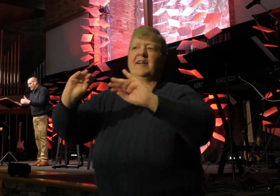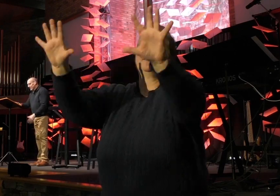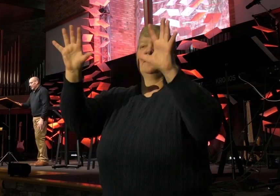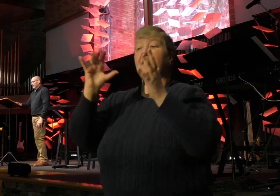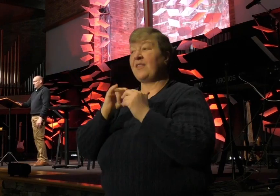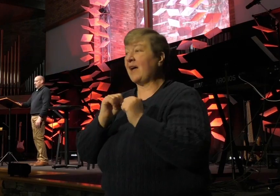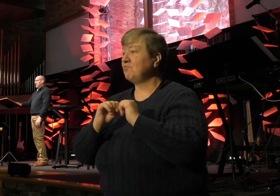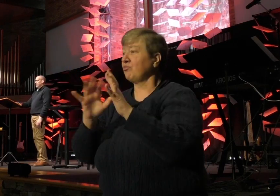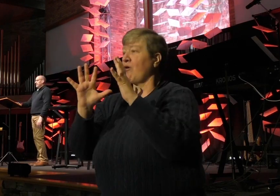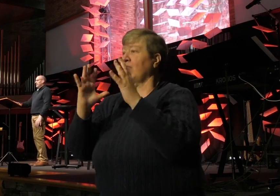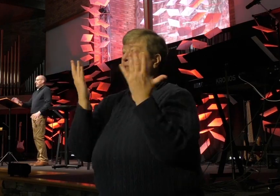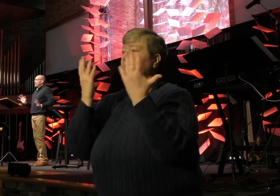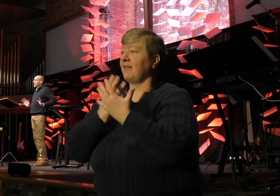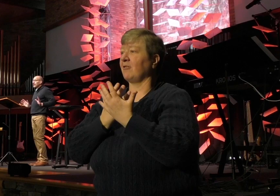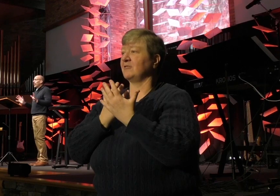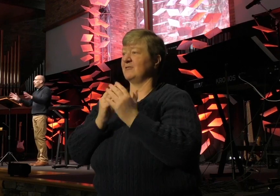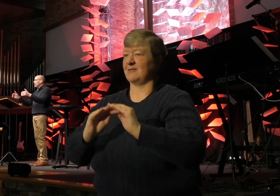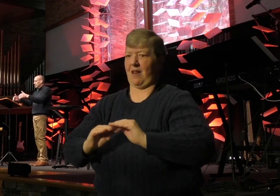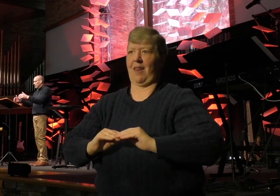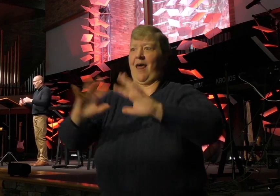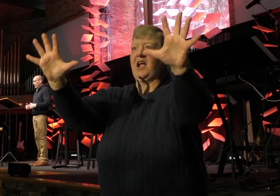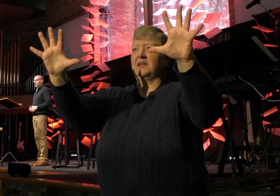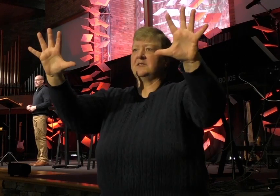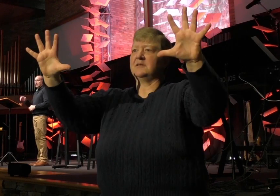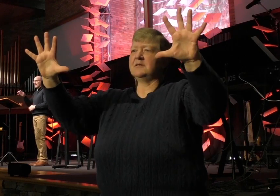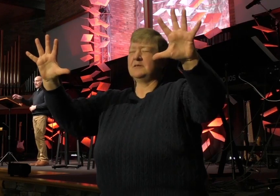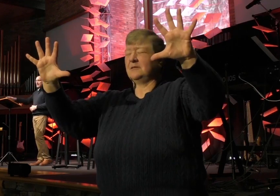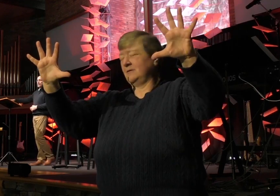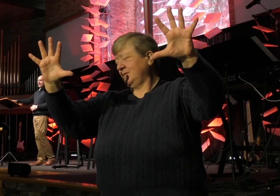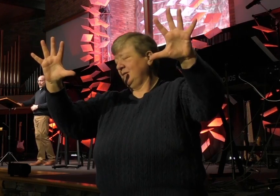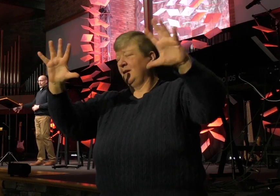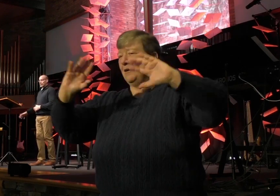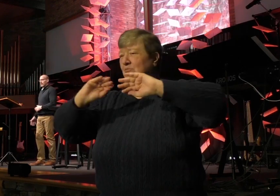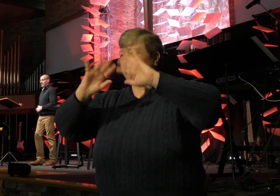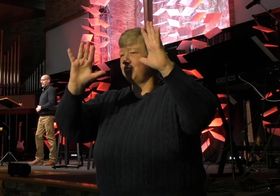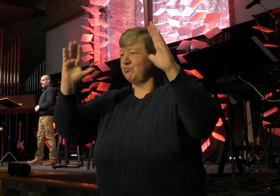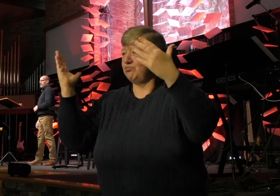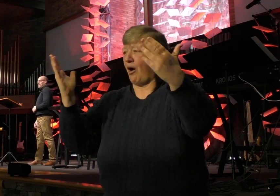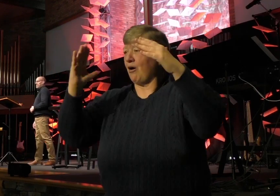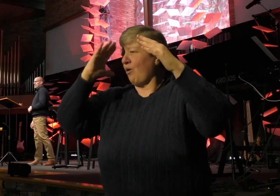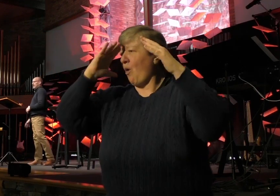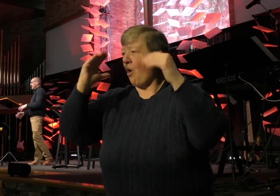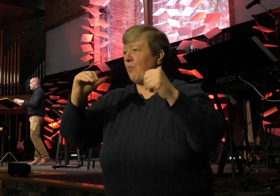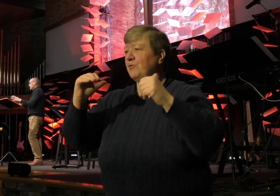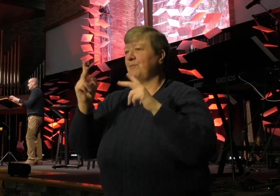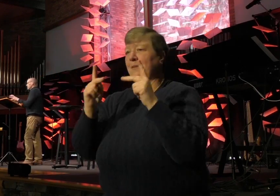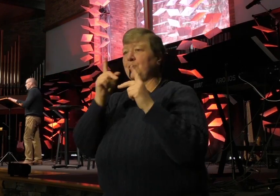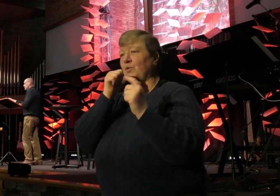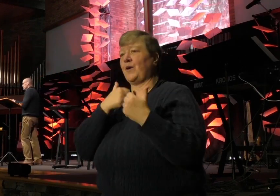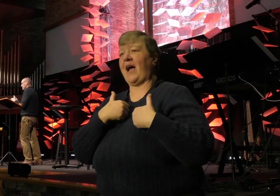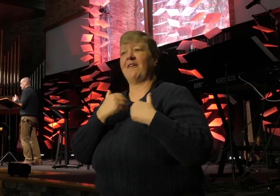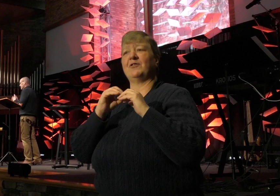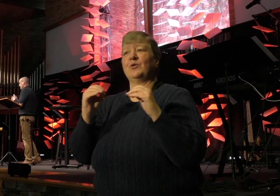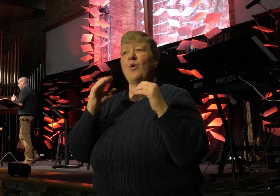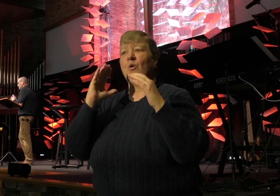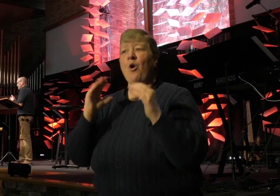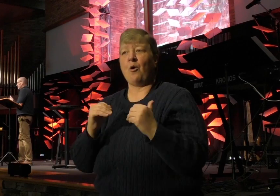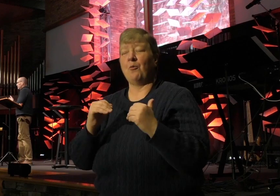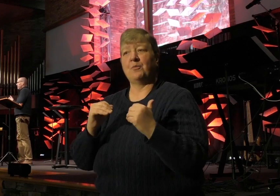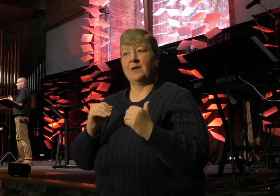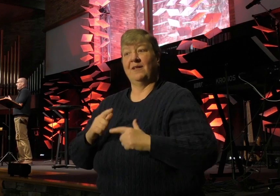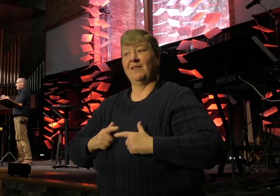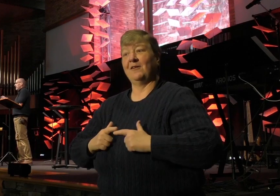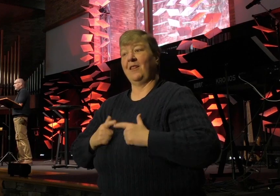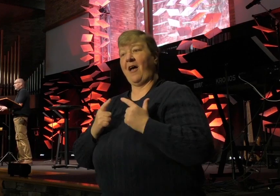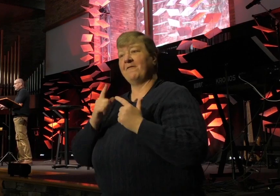the darkness to bring hope to the hopeless and life to the empty. And just in closing, it's really